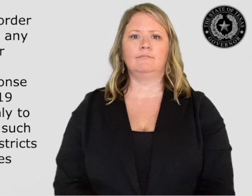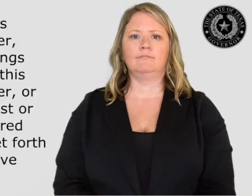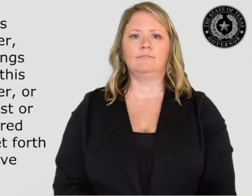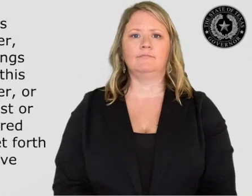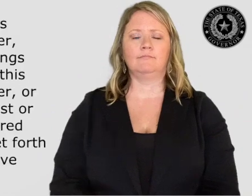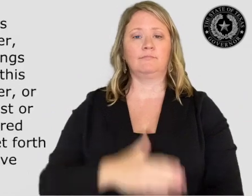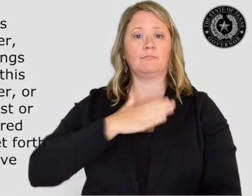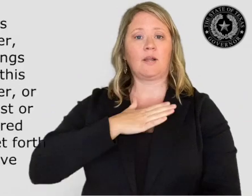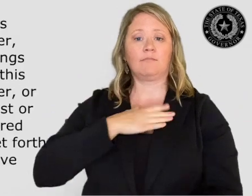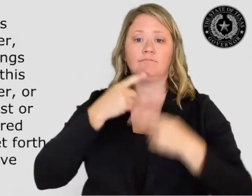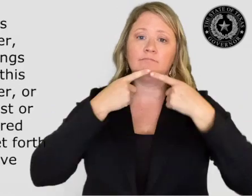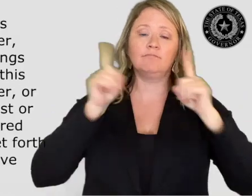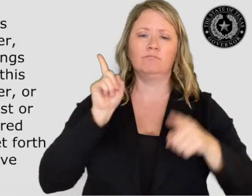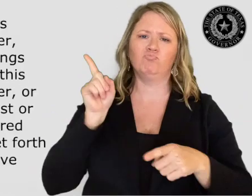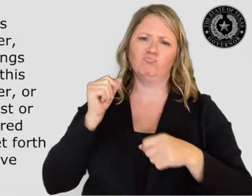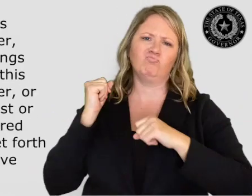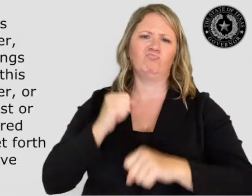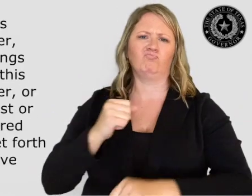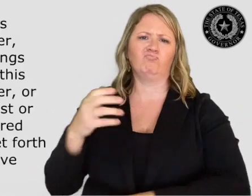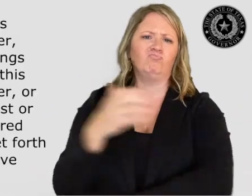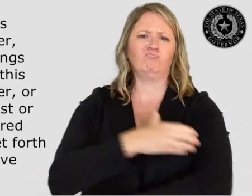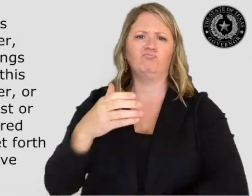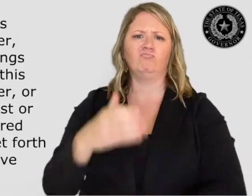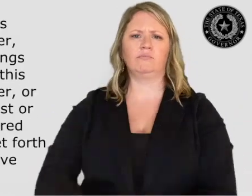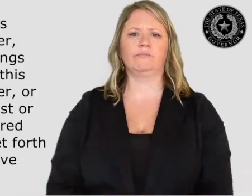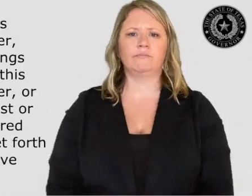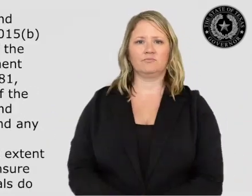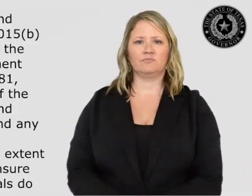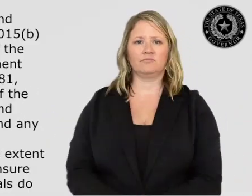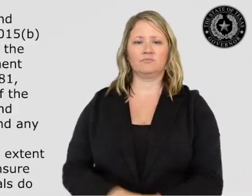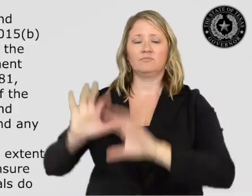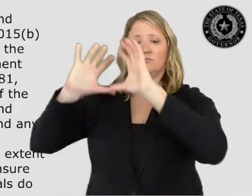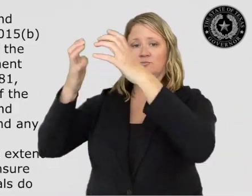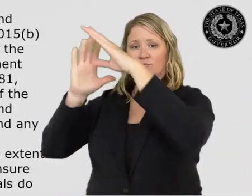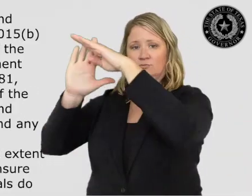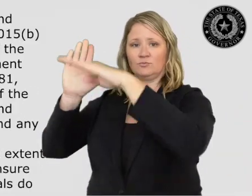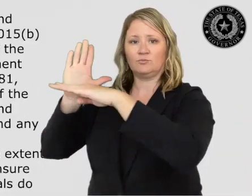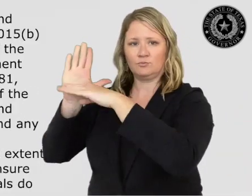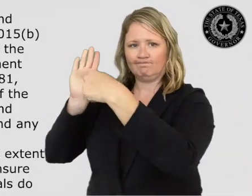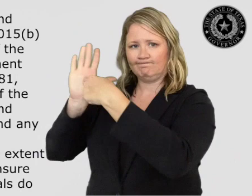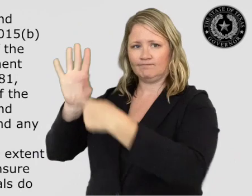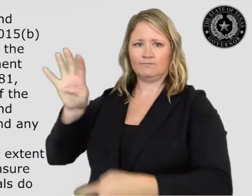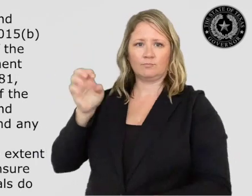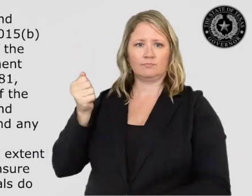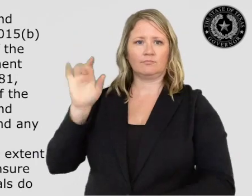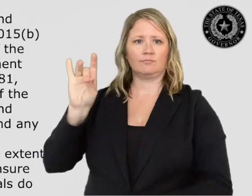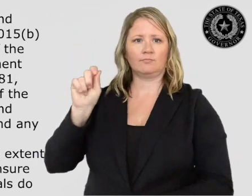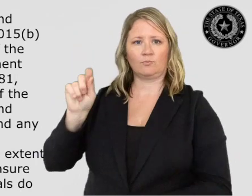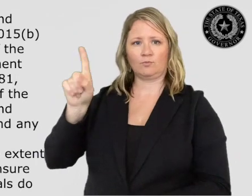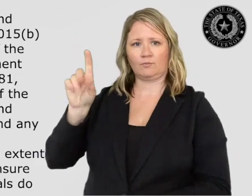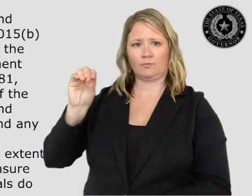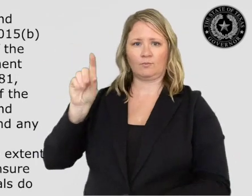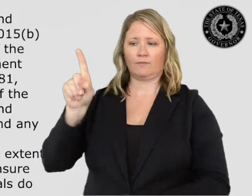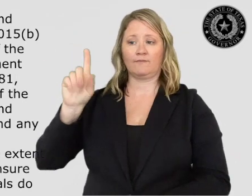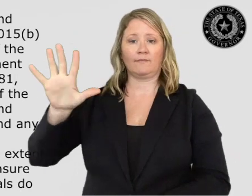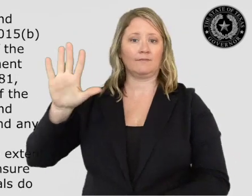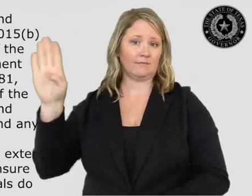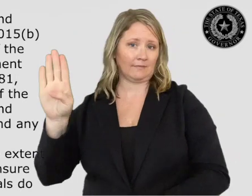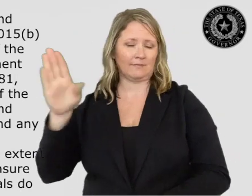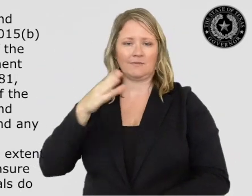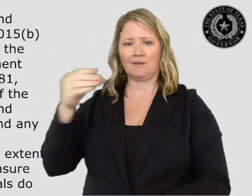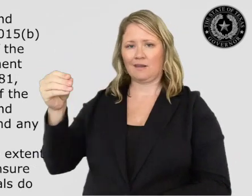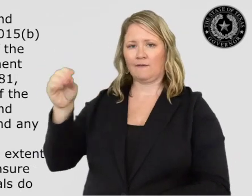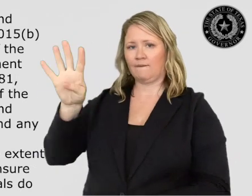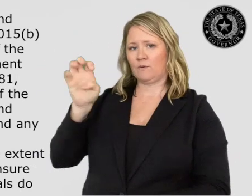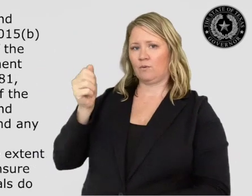covered services allowed by this executive order, allows gatherings prohibited by this executive order, or expands the list or scope of covered services as set forth in